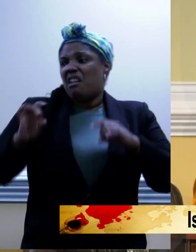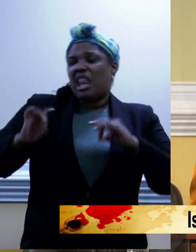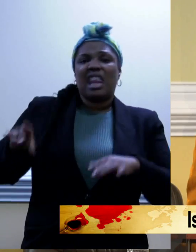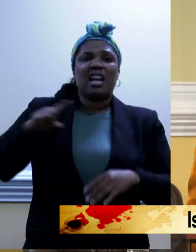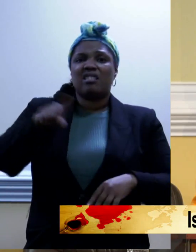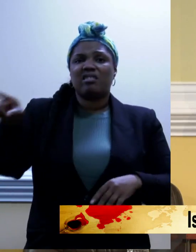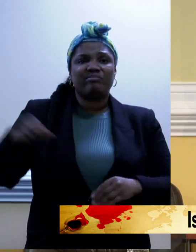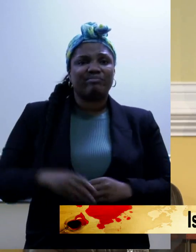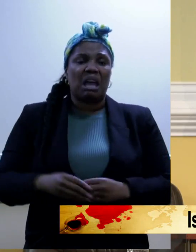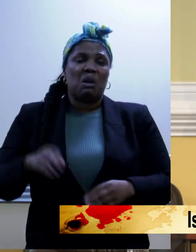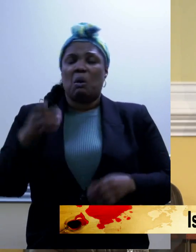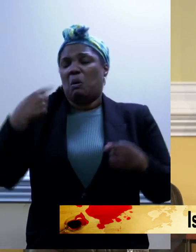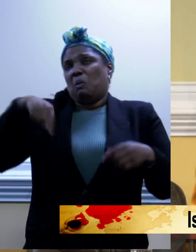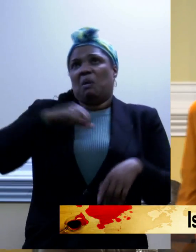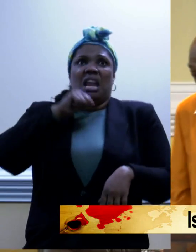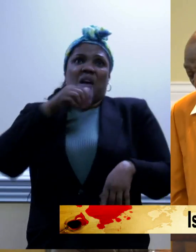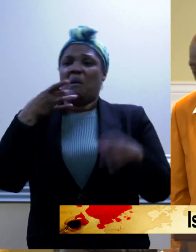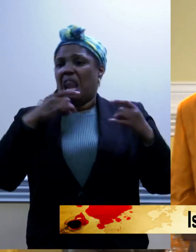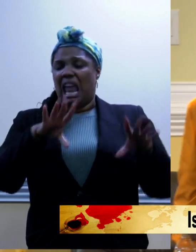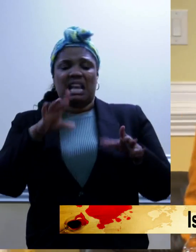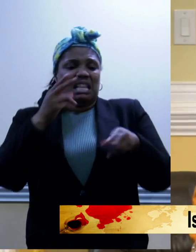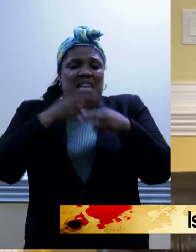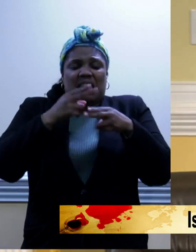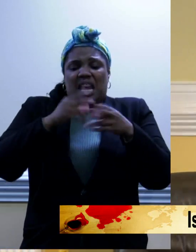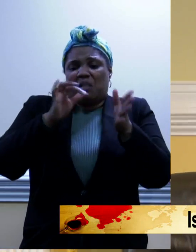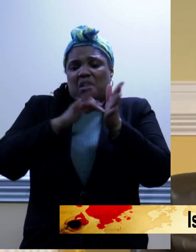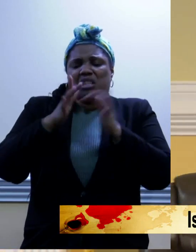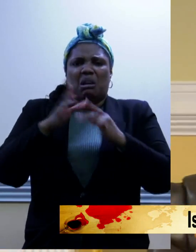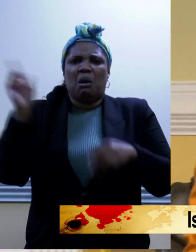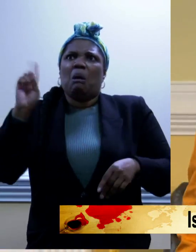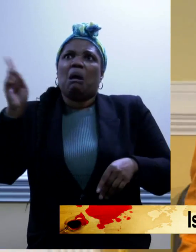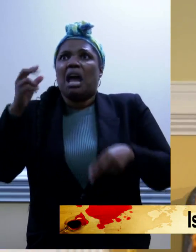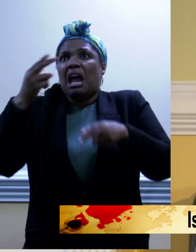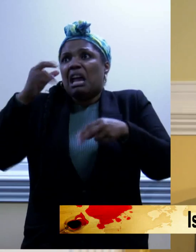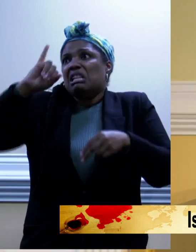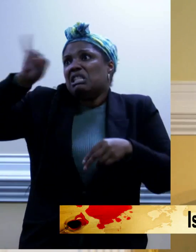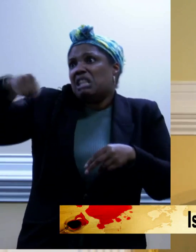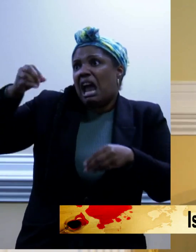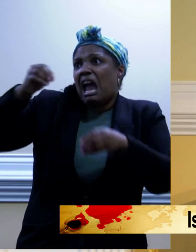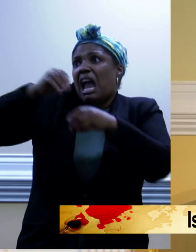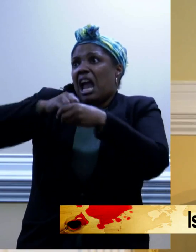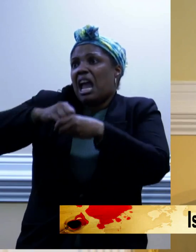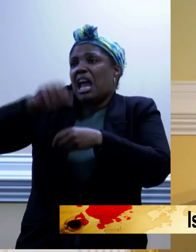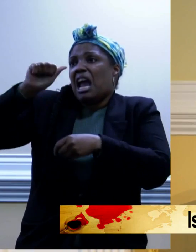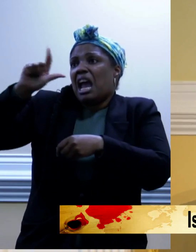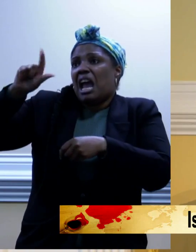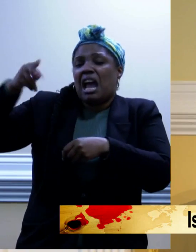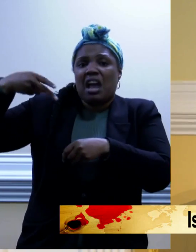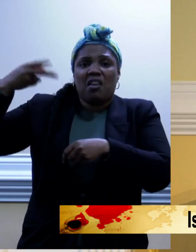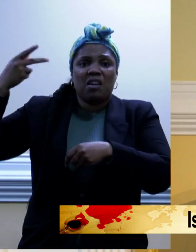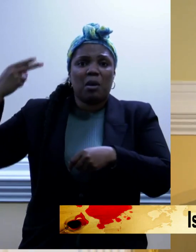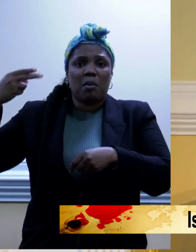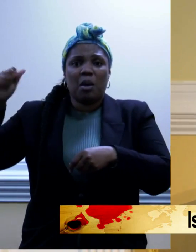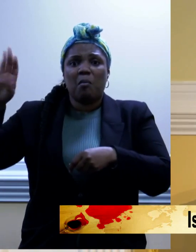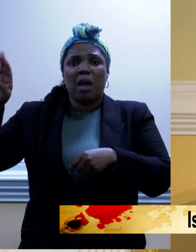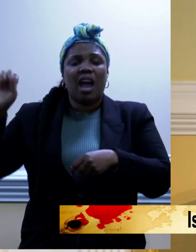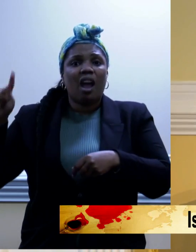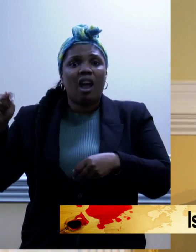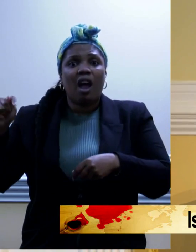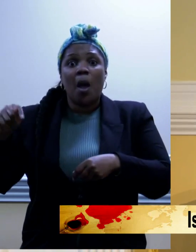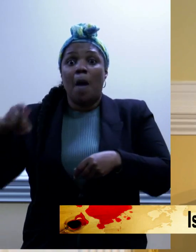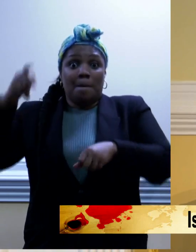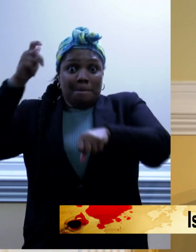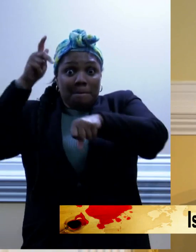liked him. Well, see, we don't like the name of Jesus. Where did the J come from? Look. Peter and him got beat for using the Hebrew